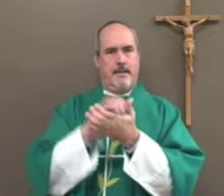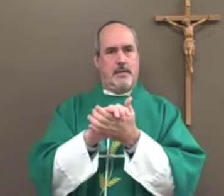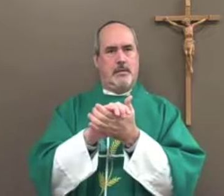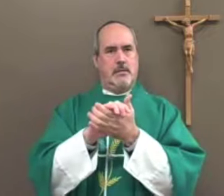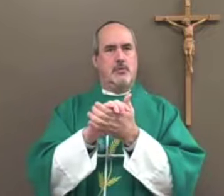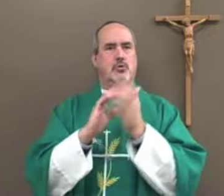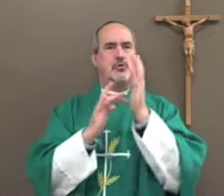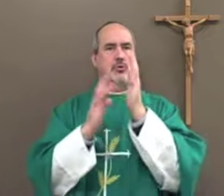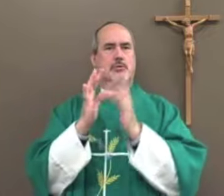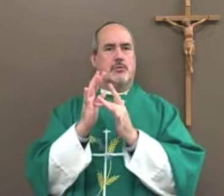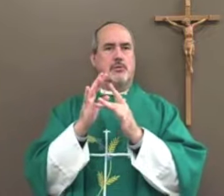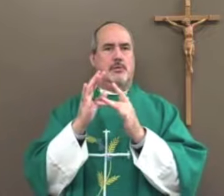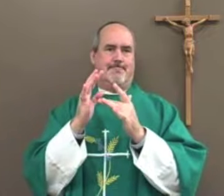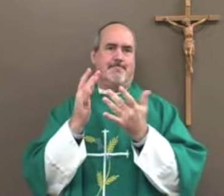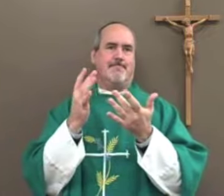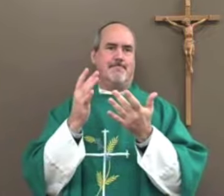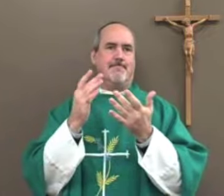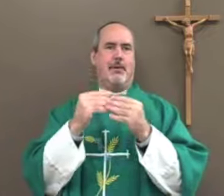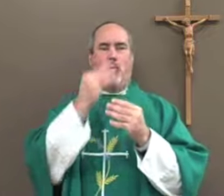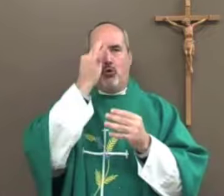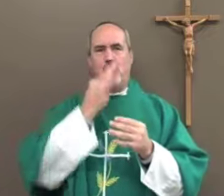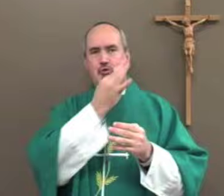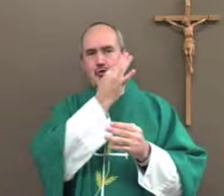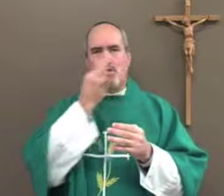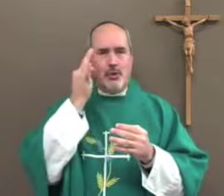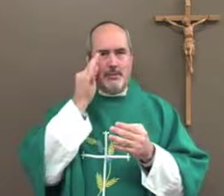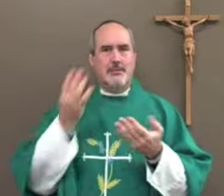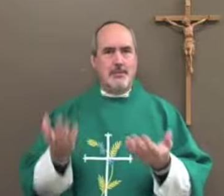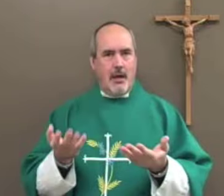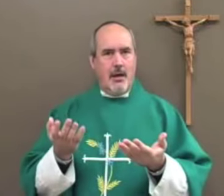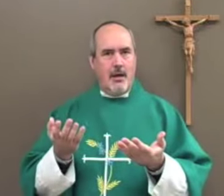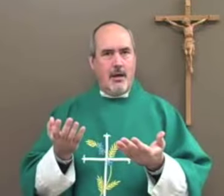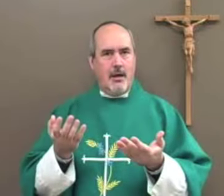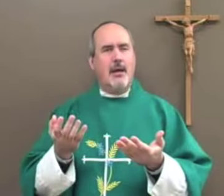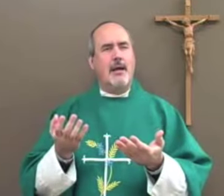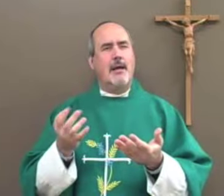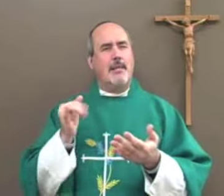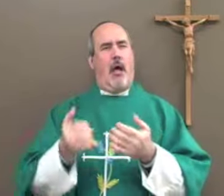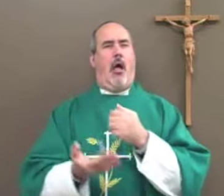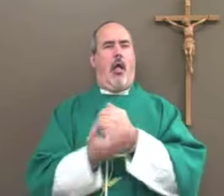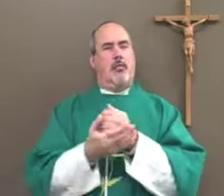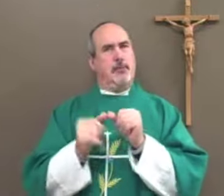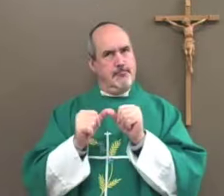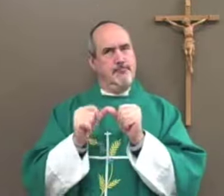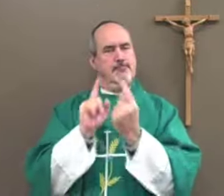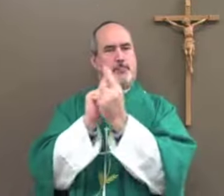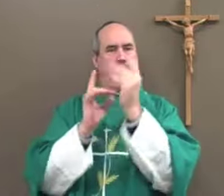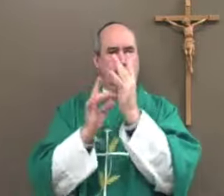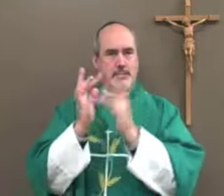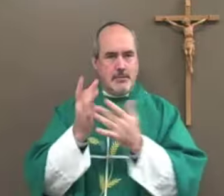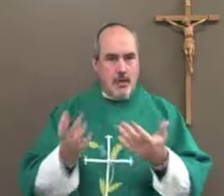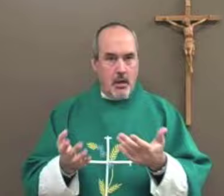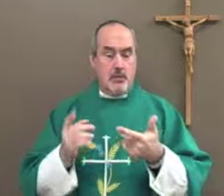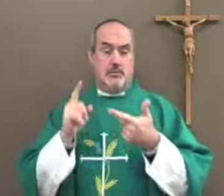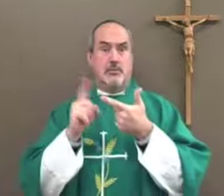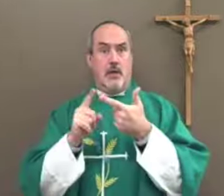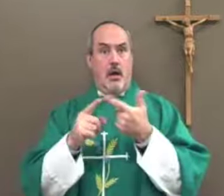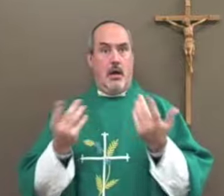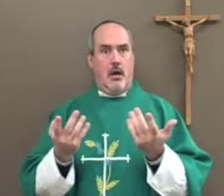remember those 3 things that I talked about. Believe that Jesus is the Eucharist. And that helps us when we meet